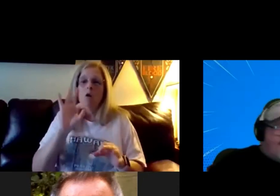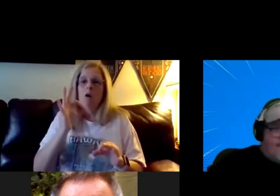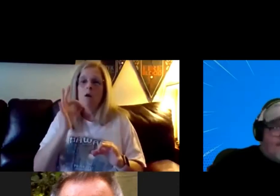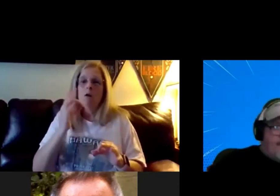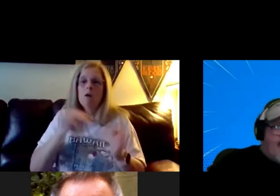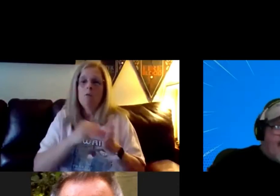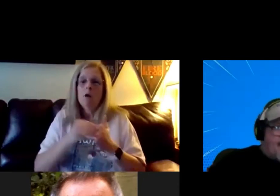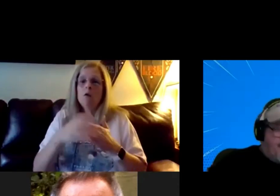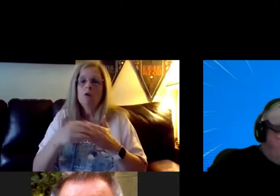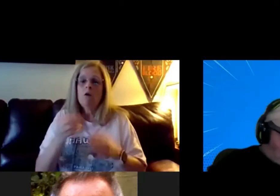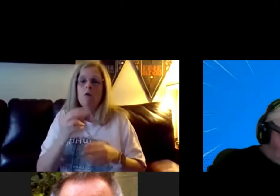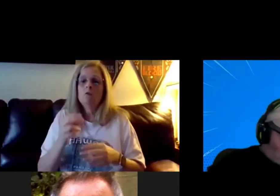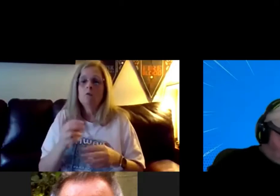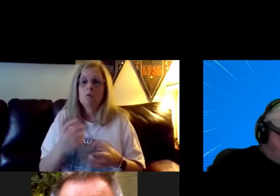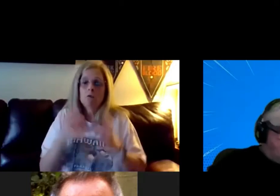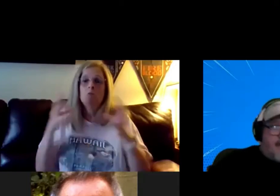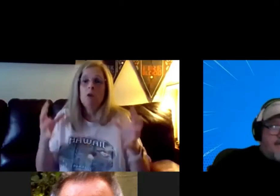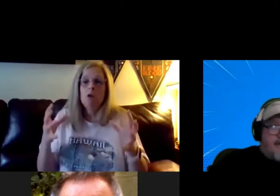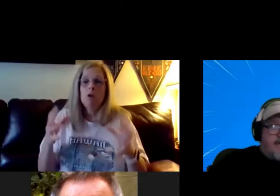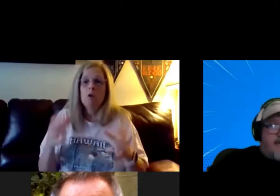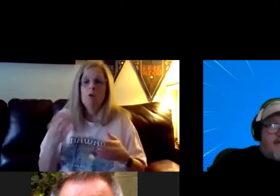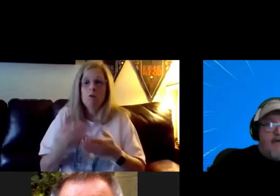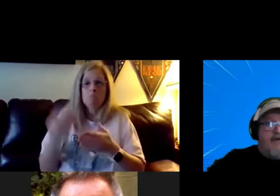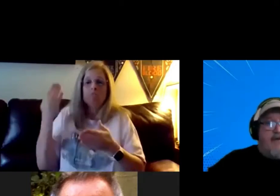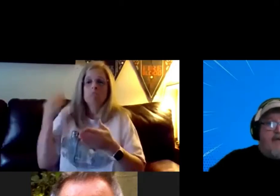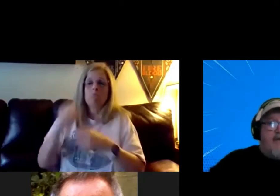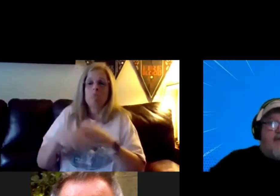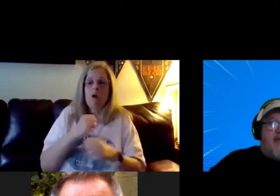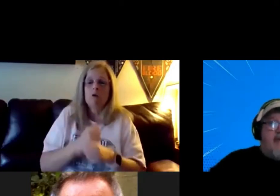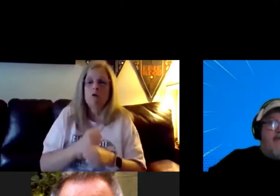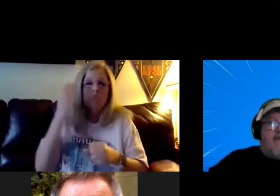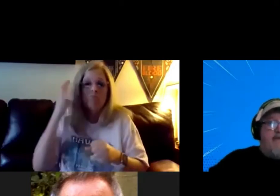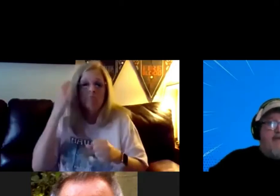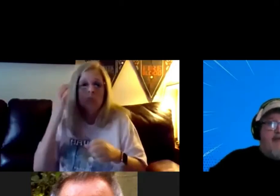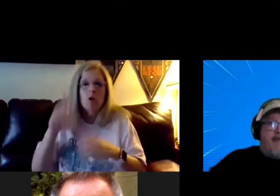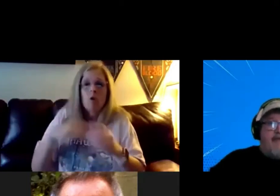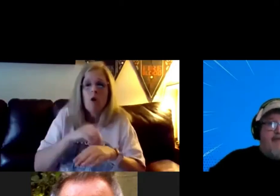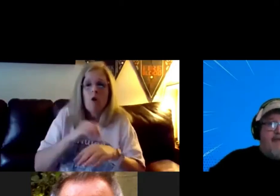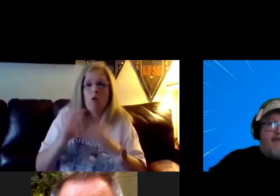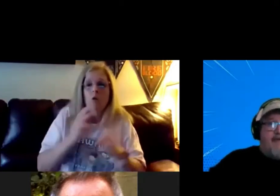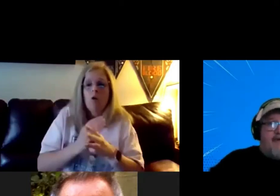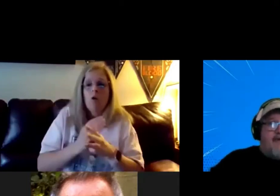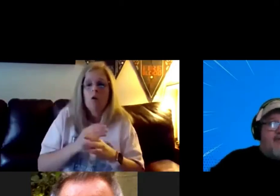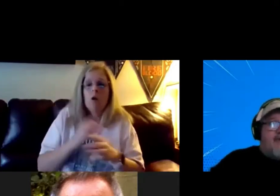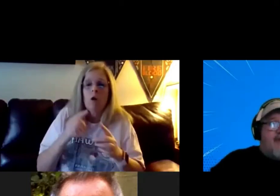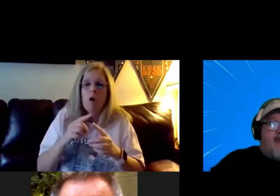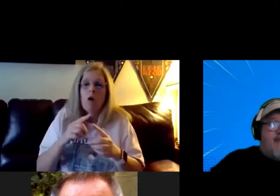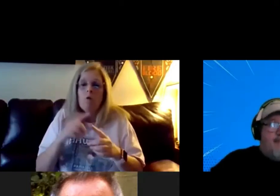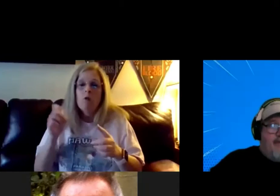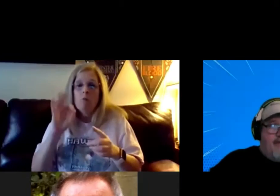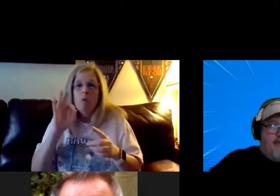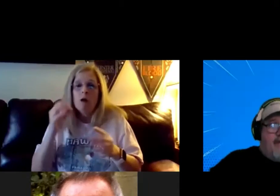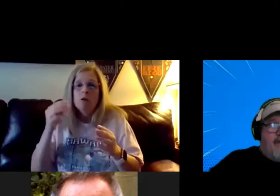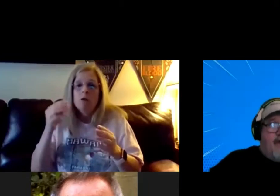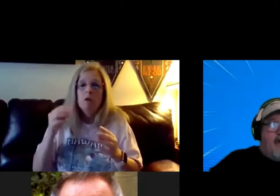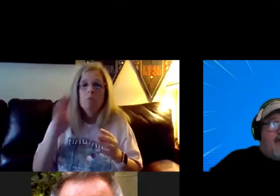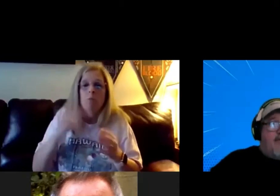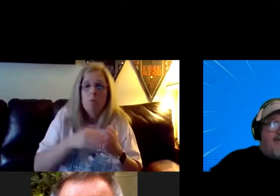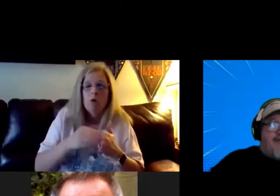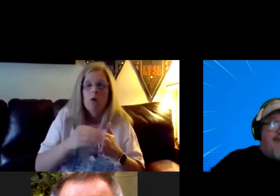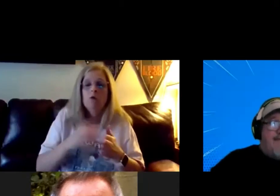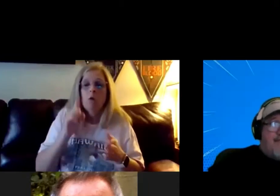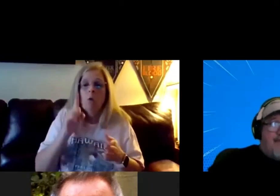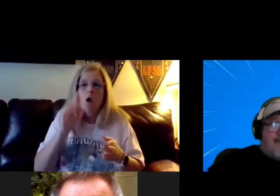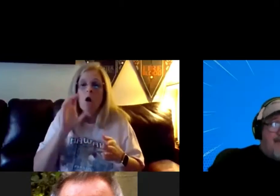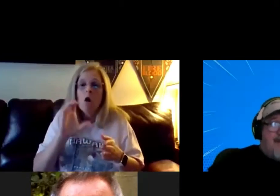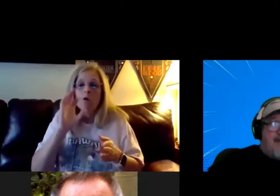This past year, with all this craziness going on in the world, they went from $19 billion to $129 billion,